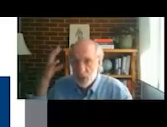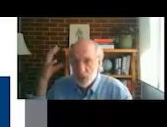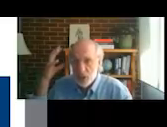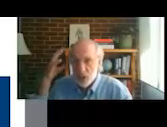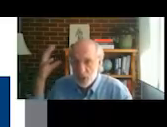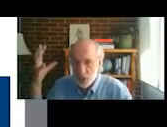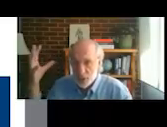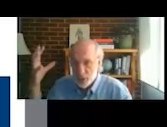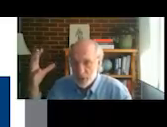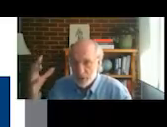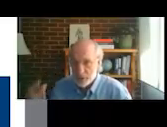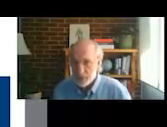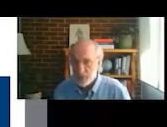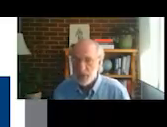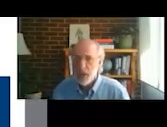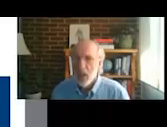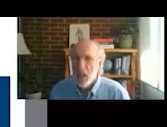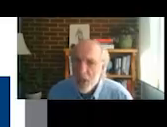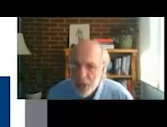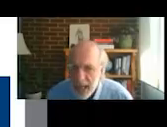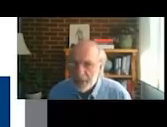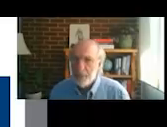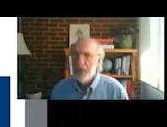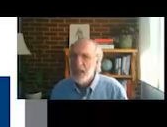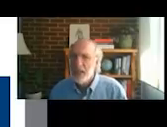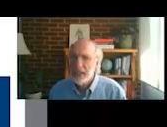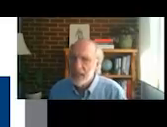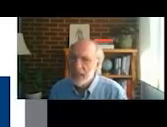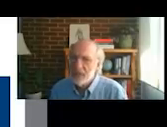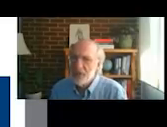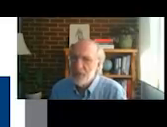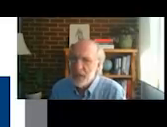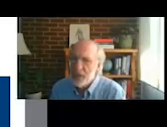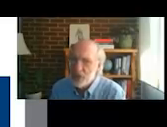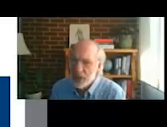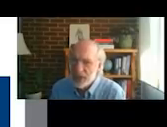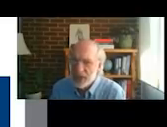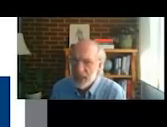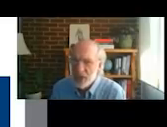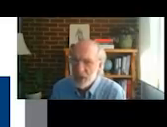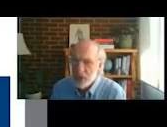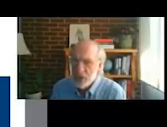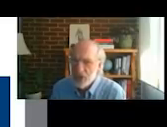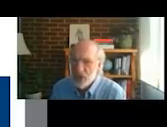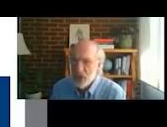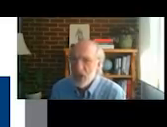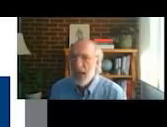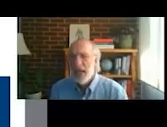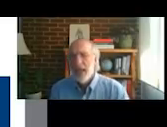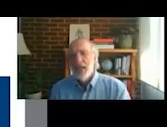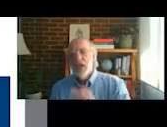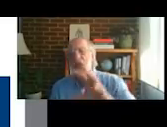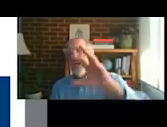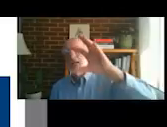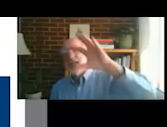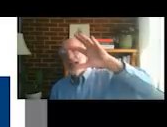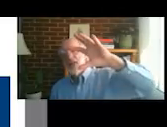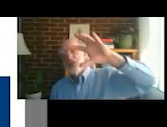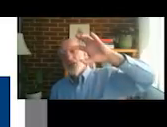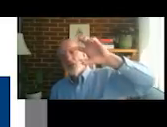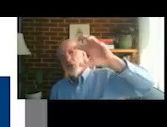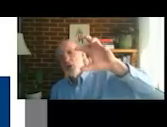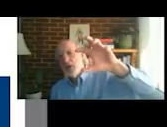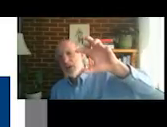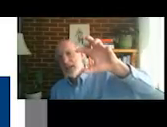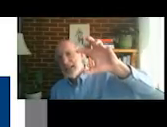the word turtle. That pairing of speech with sign use